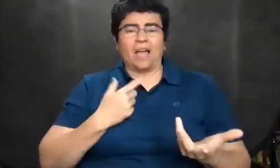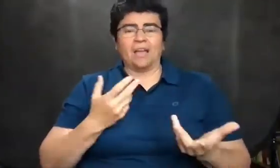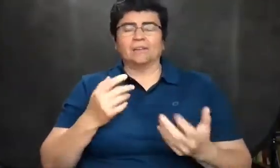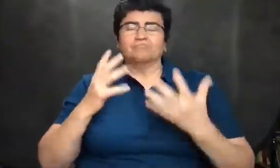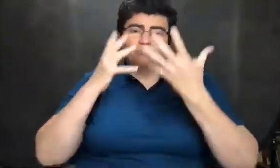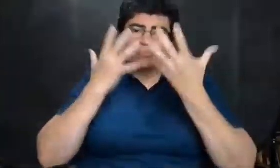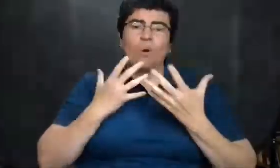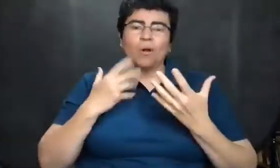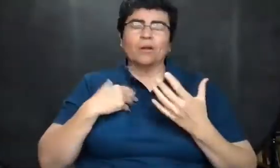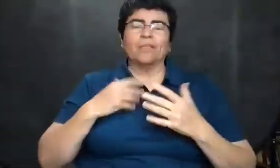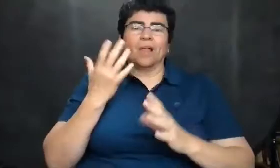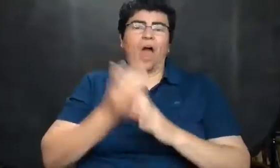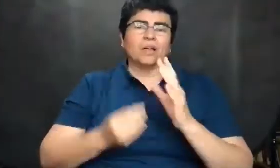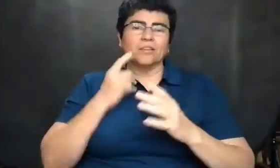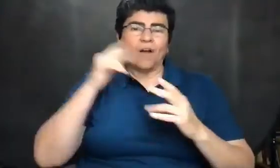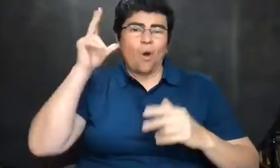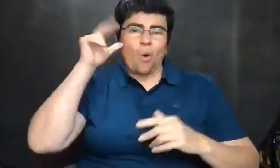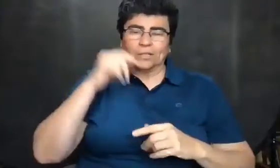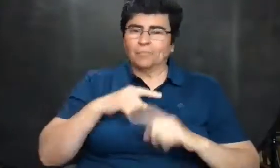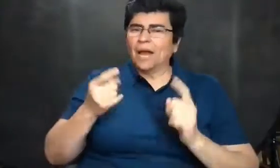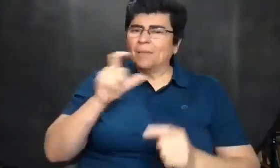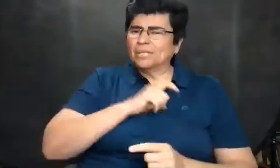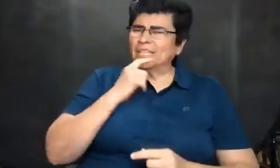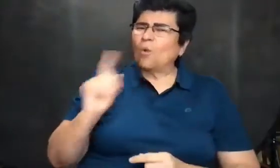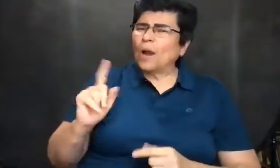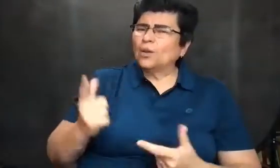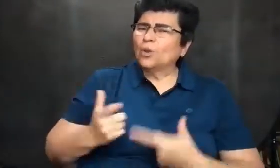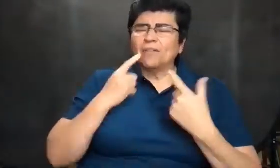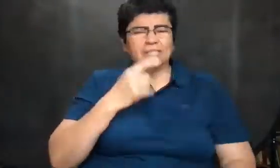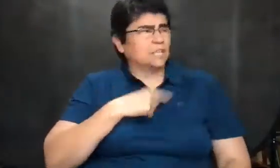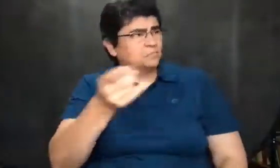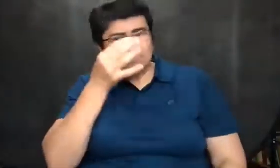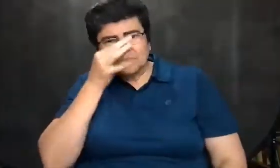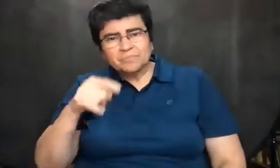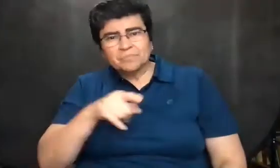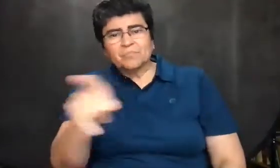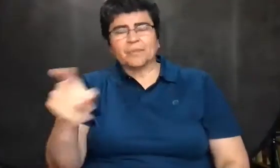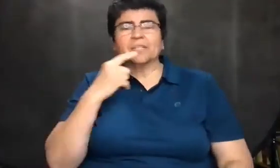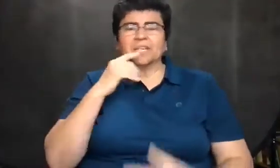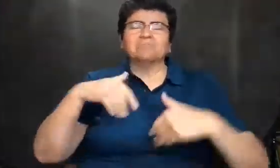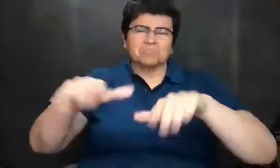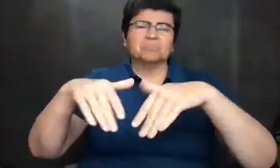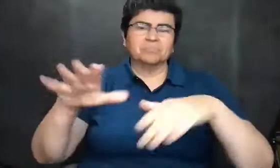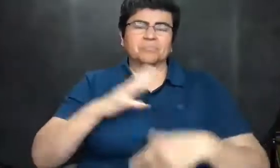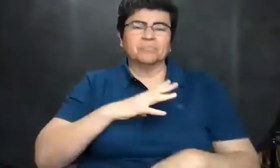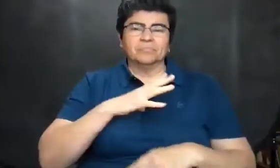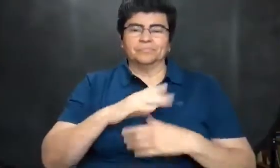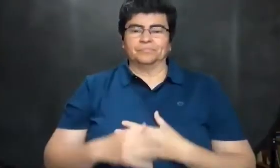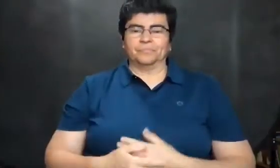never owned. And he asked me where I lived, and I said, "Just down the street." And he said, "Why don't you get there?" And one of my last